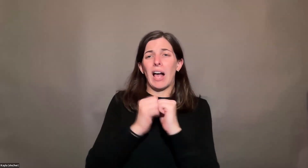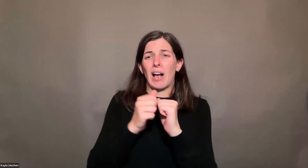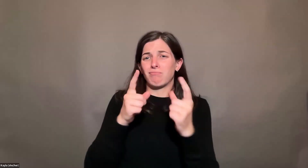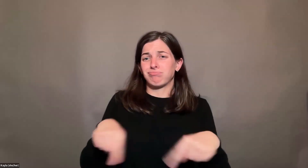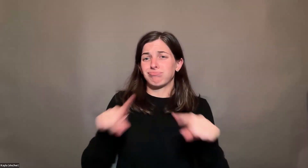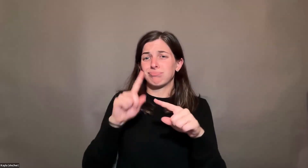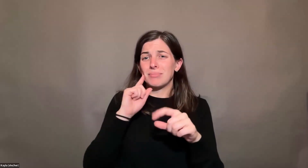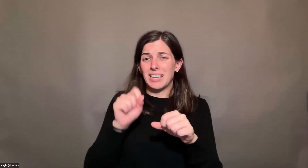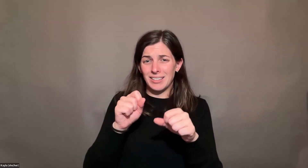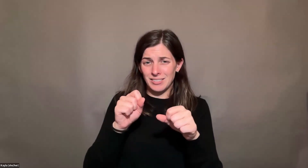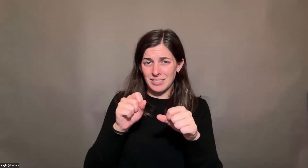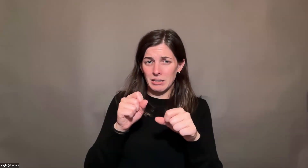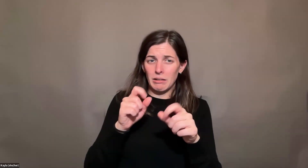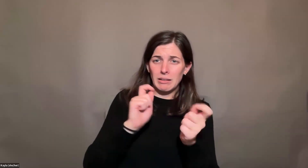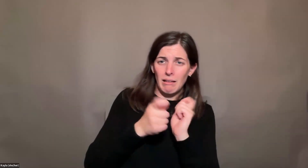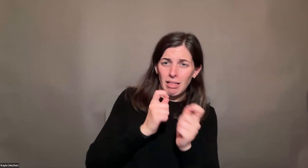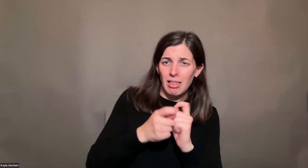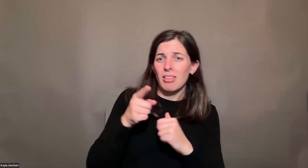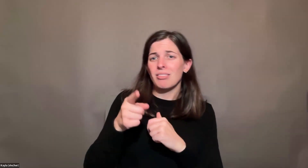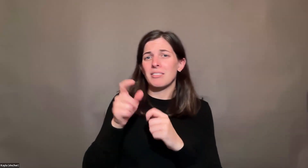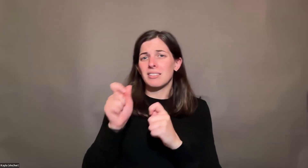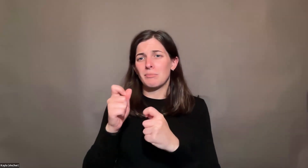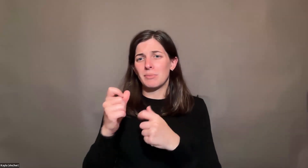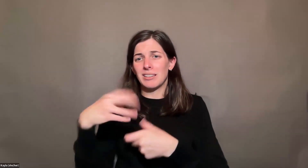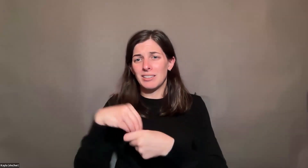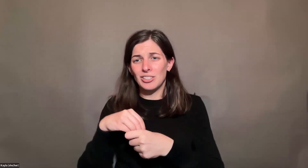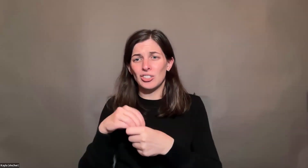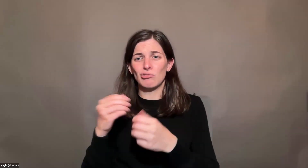or how these things needed to be implemented. So let's get started.